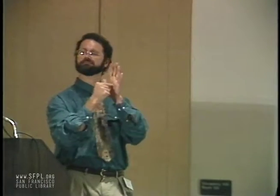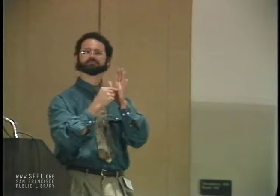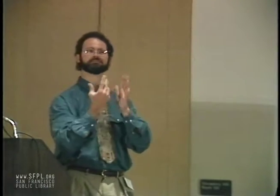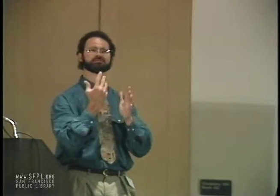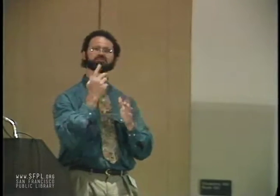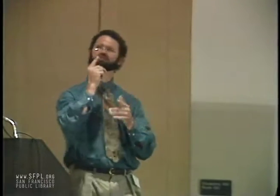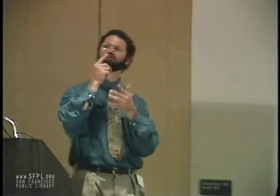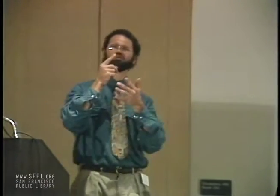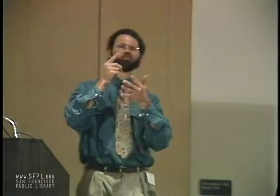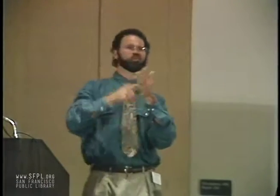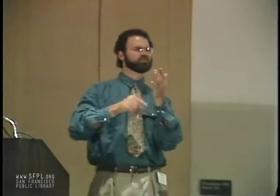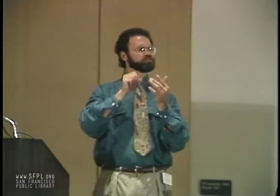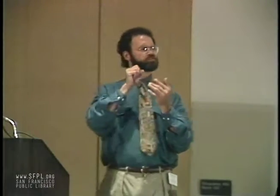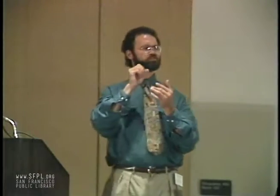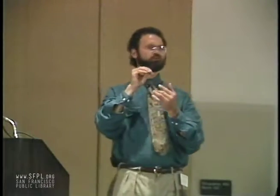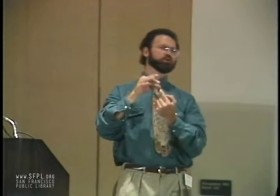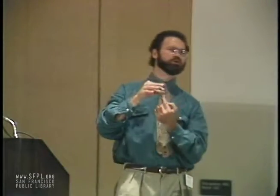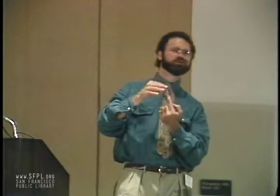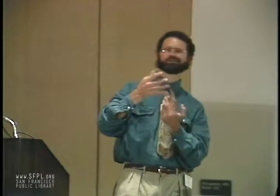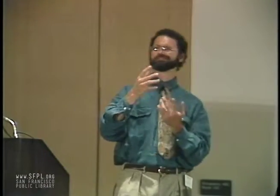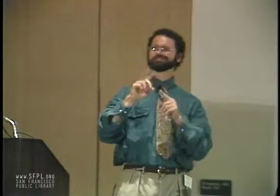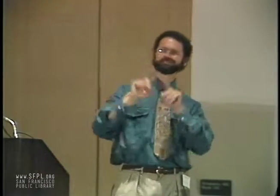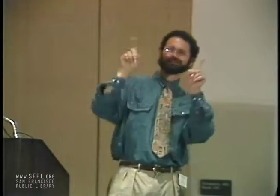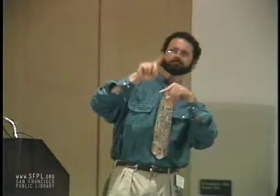There are several jokes, as an example,